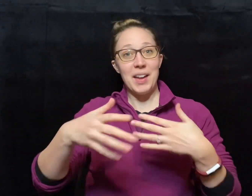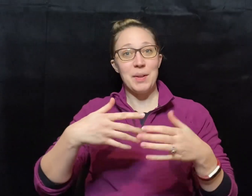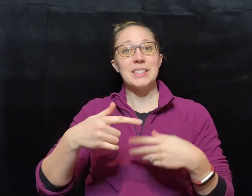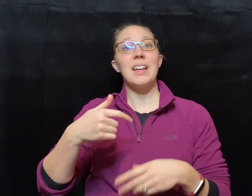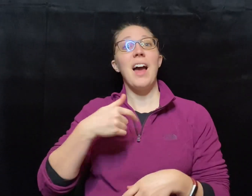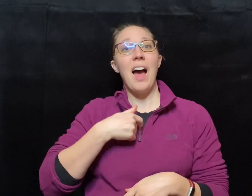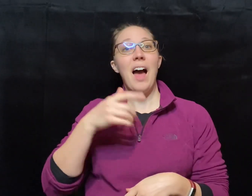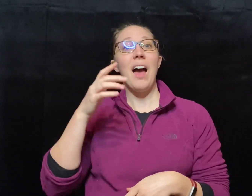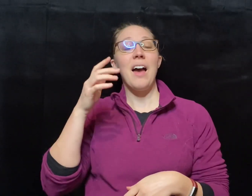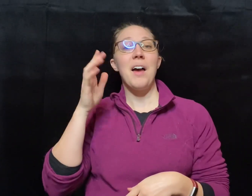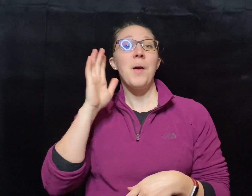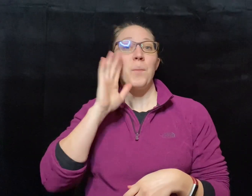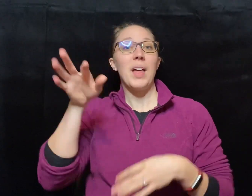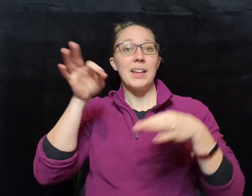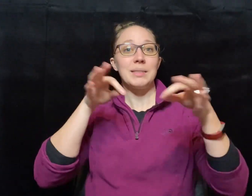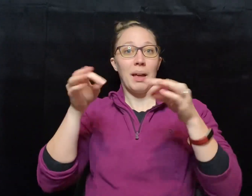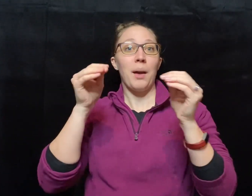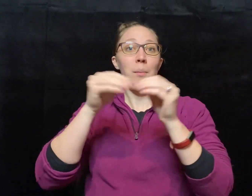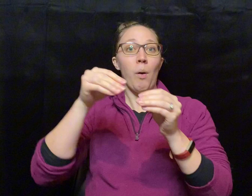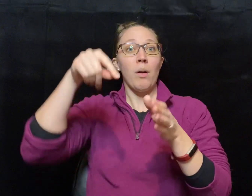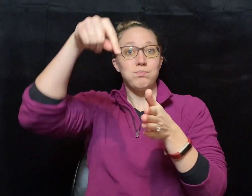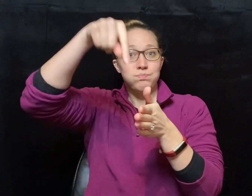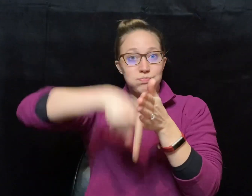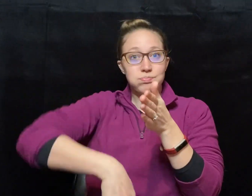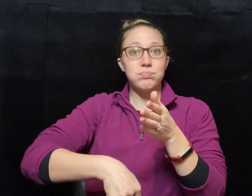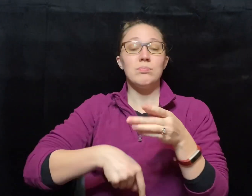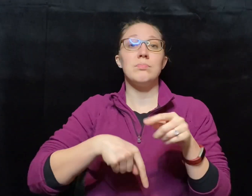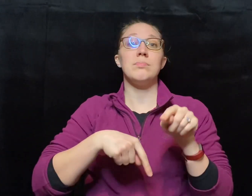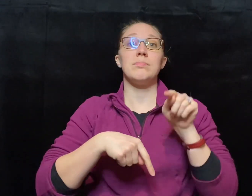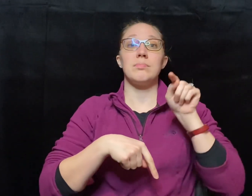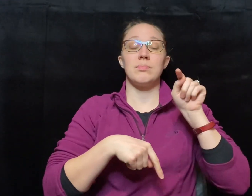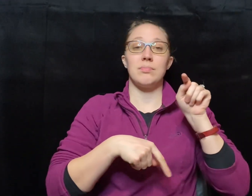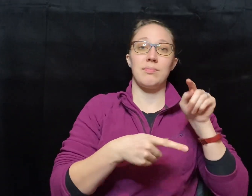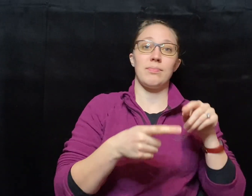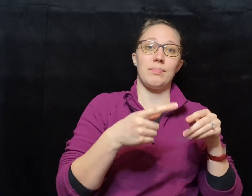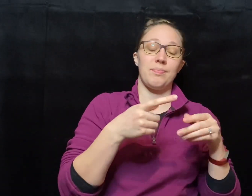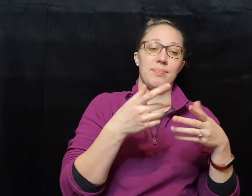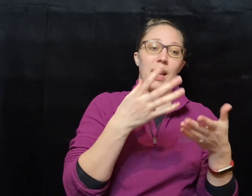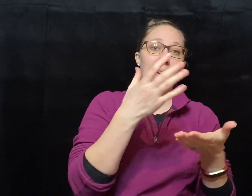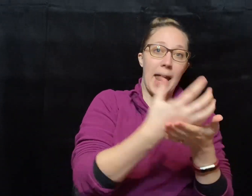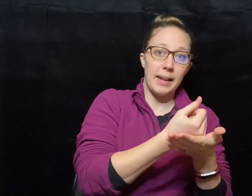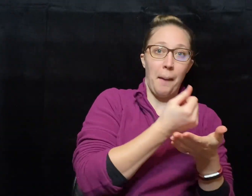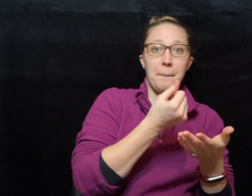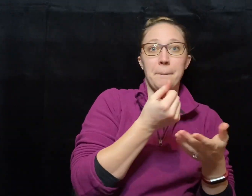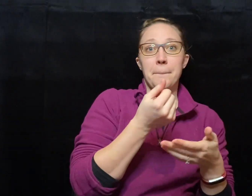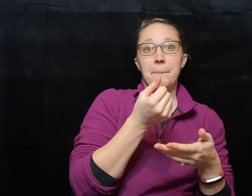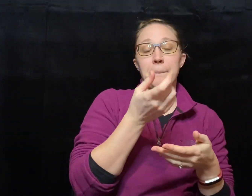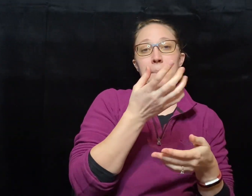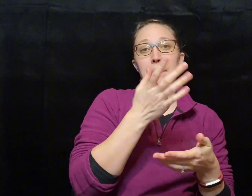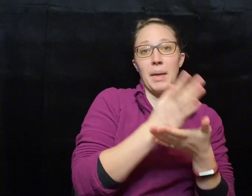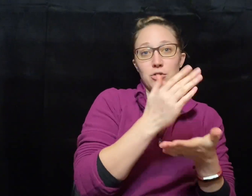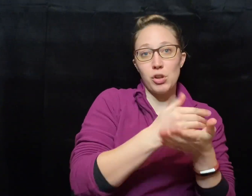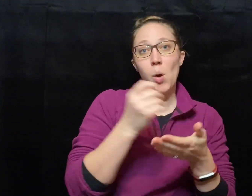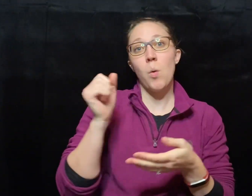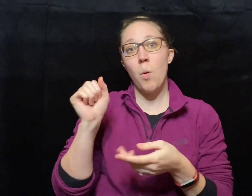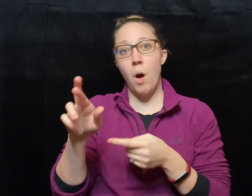over. So anyways, I will explain more in depth about each budgeting strategy,